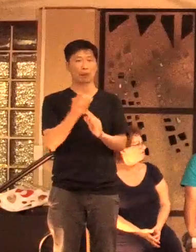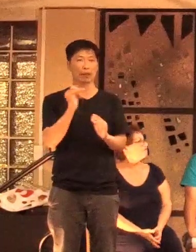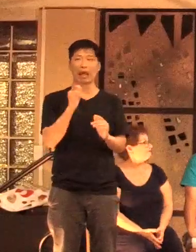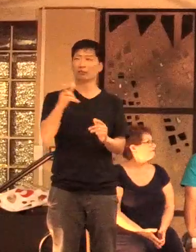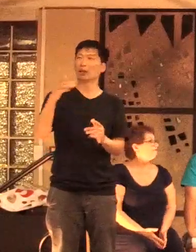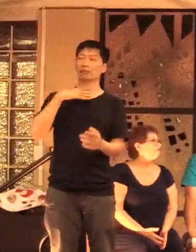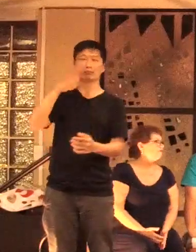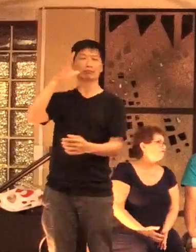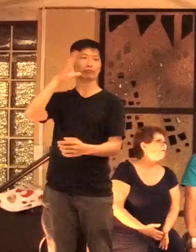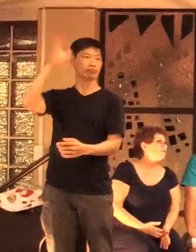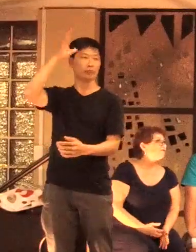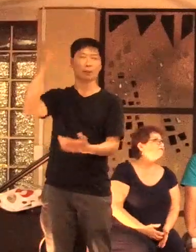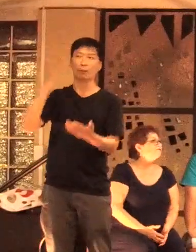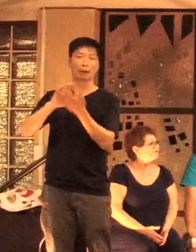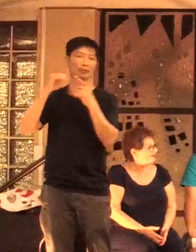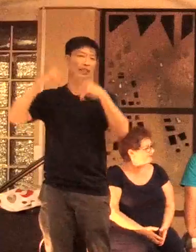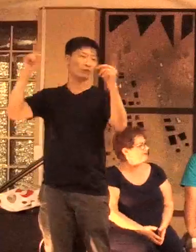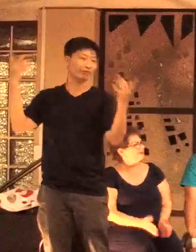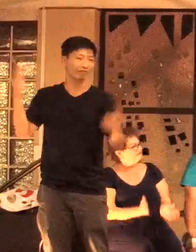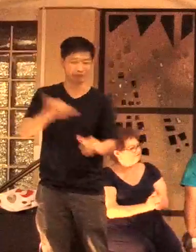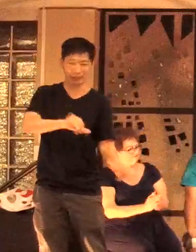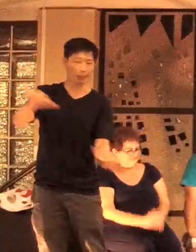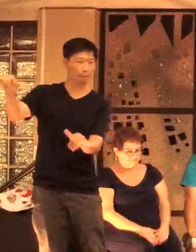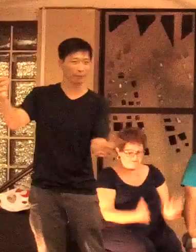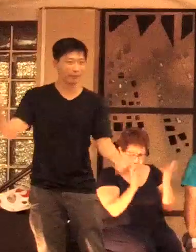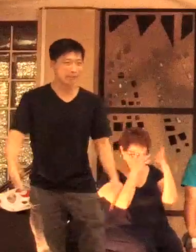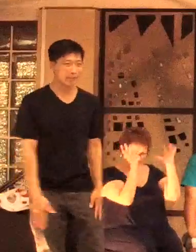were, something successful.